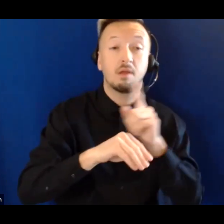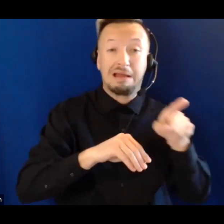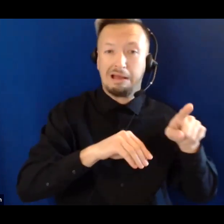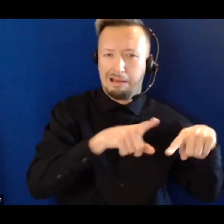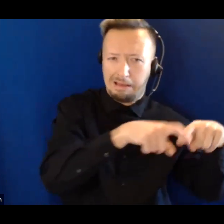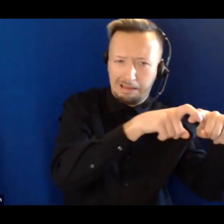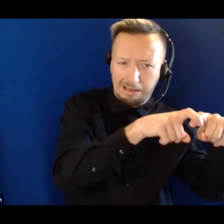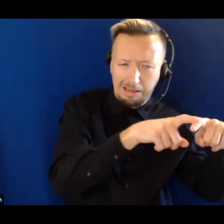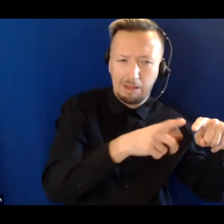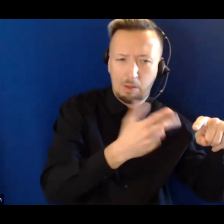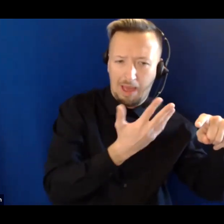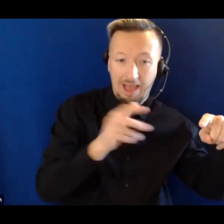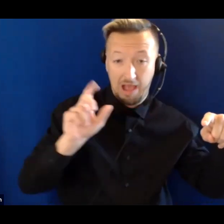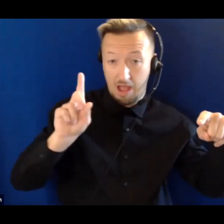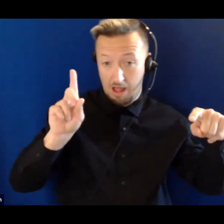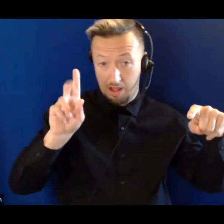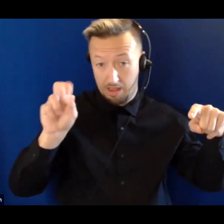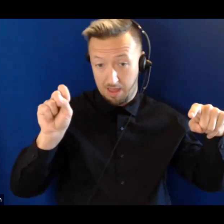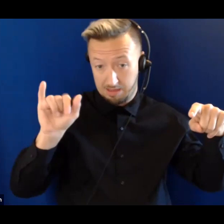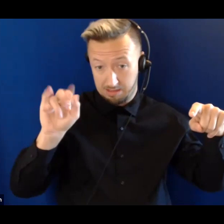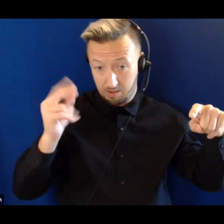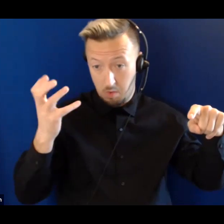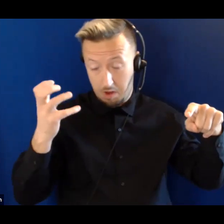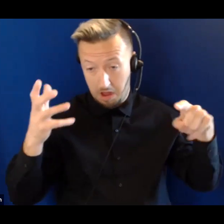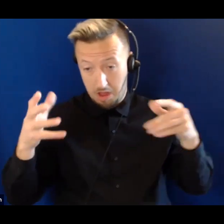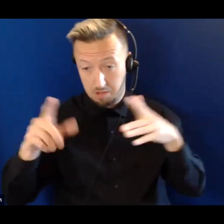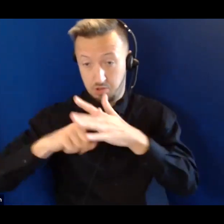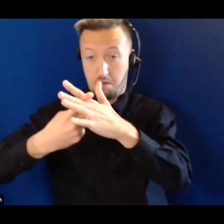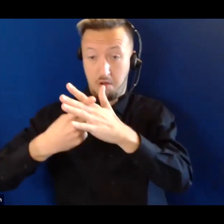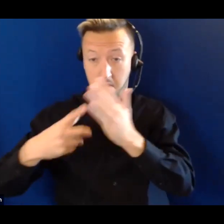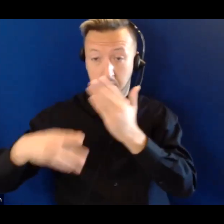in at this point? And we'll circle back around.